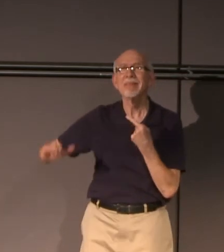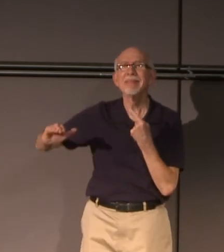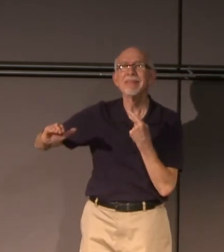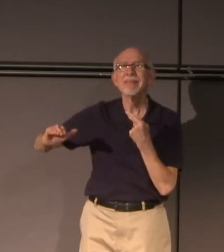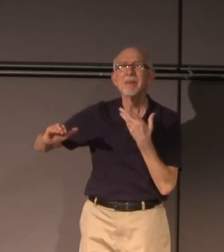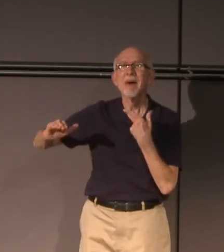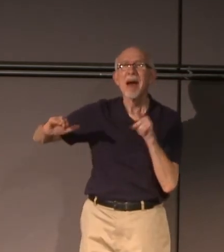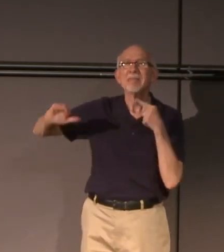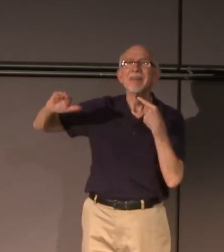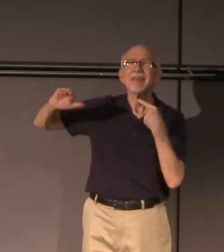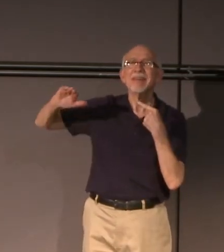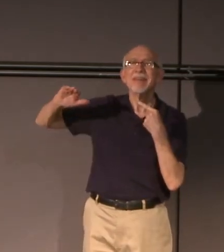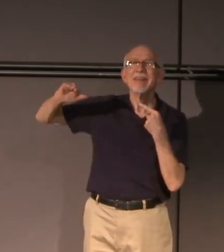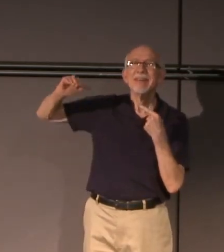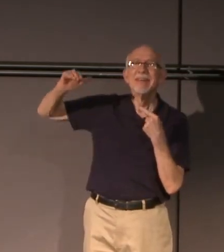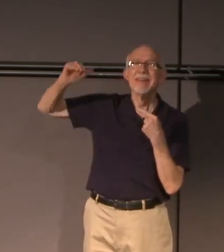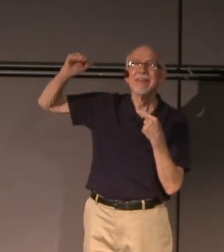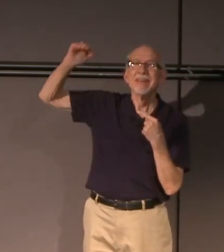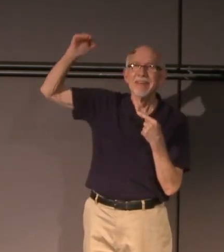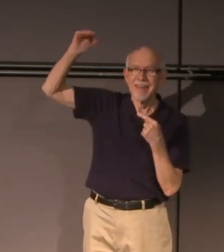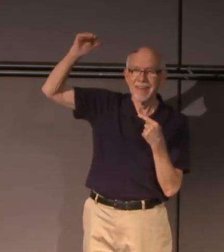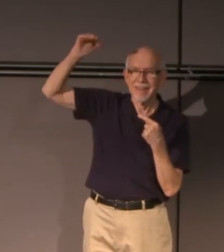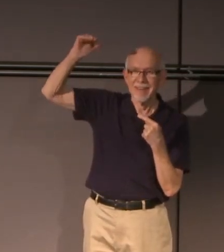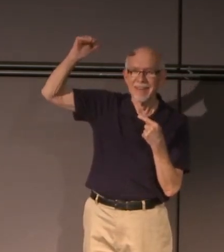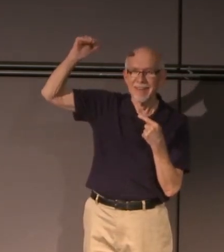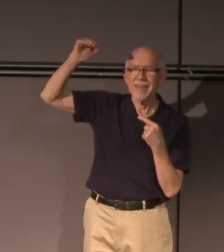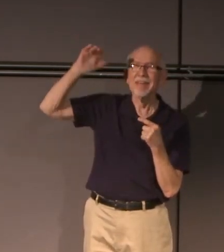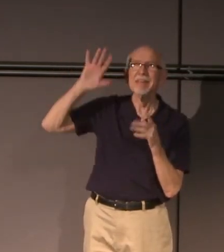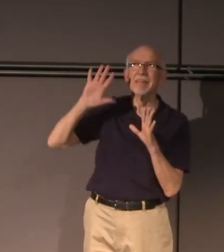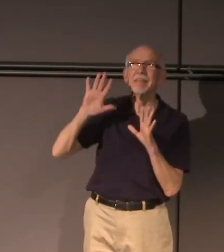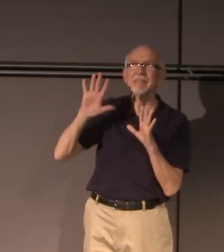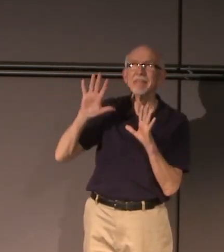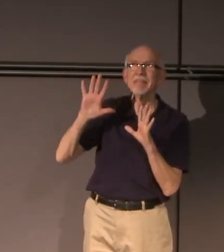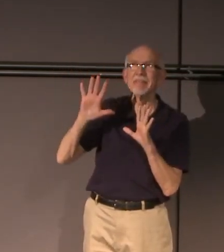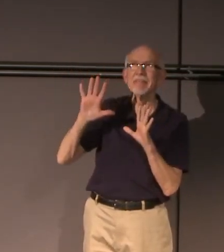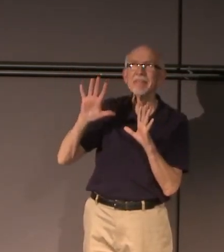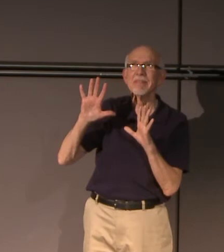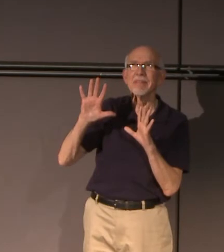It talks about things that happened to me throughout different periods of my life.